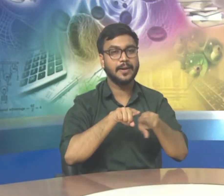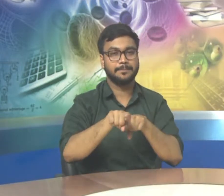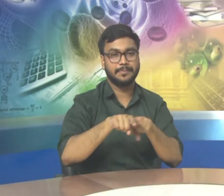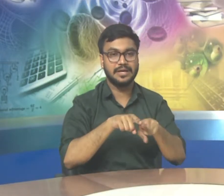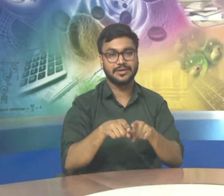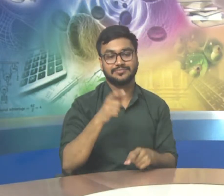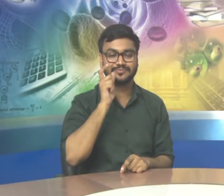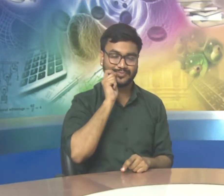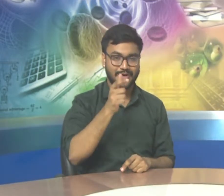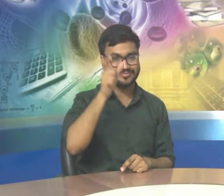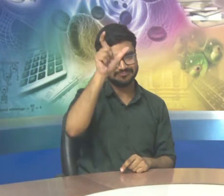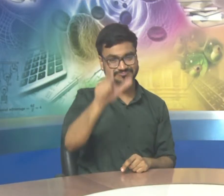condition,